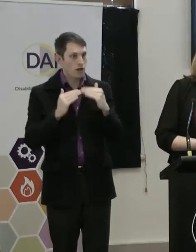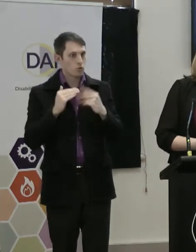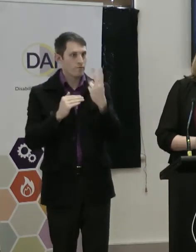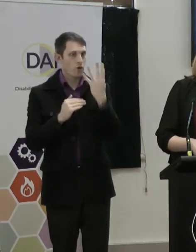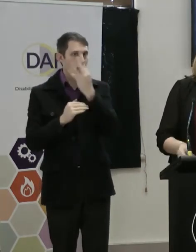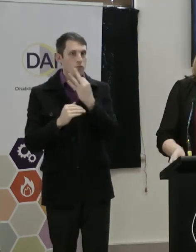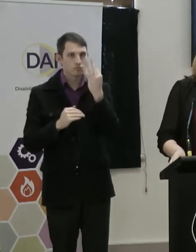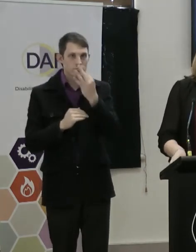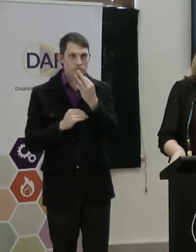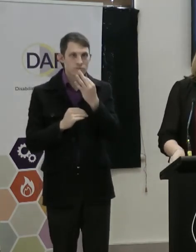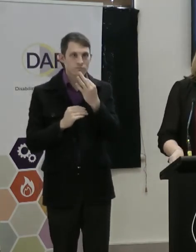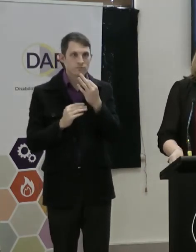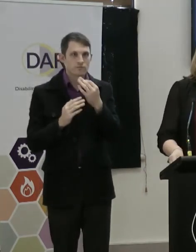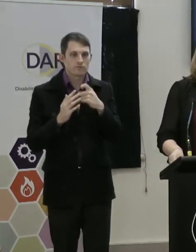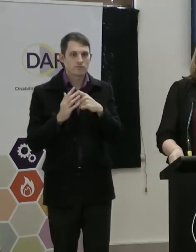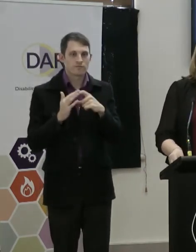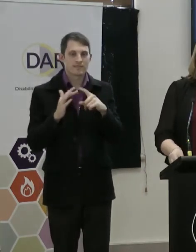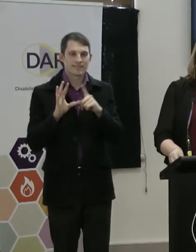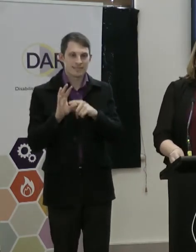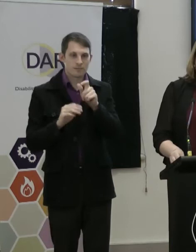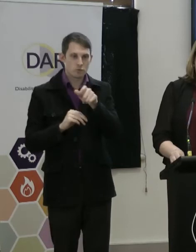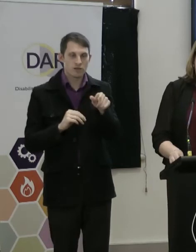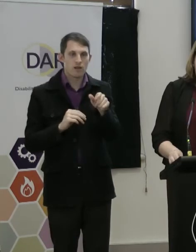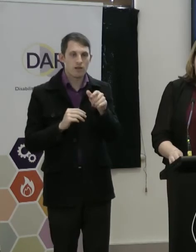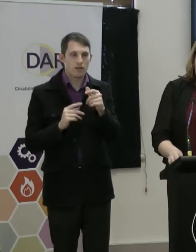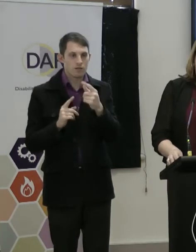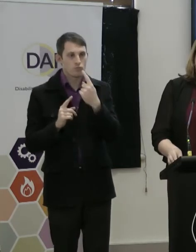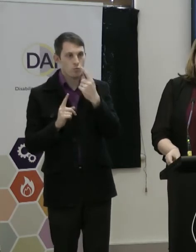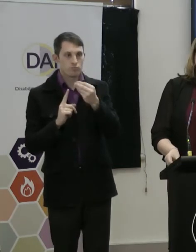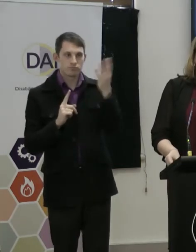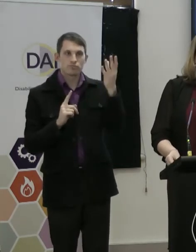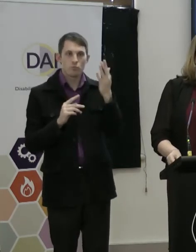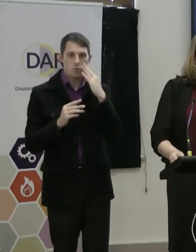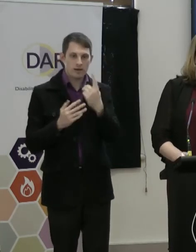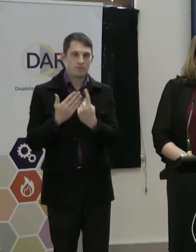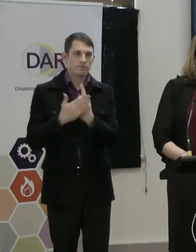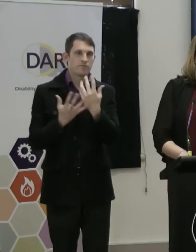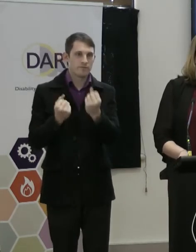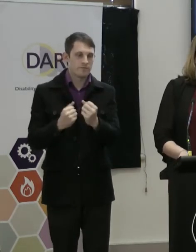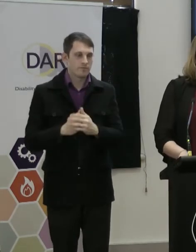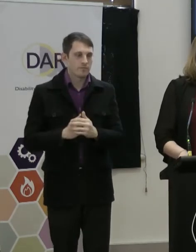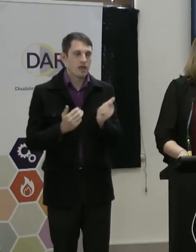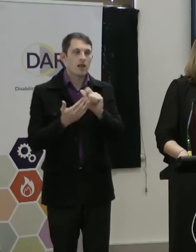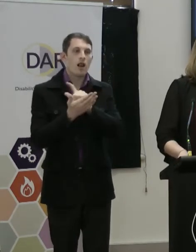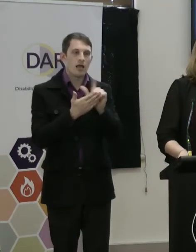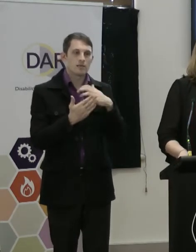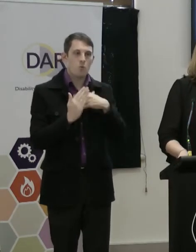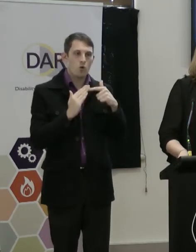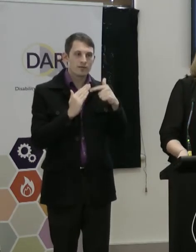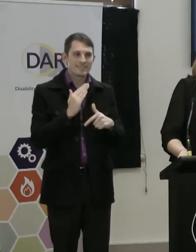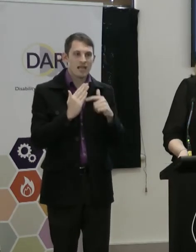personnel of that provider becoming aware of the incident. Then there's a more detailed report that can be obtained